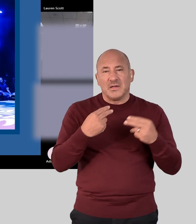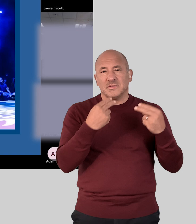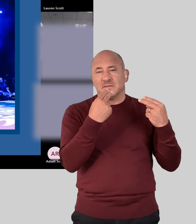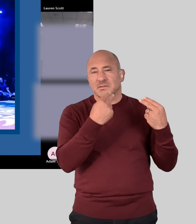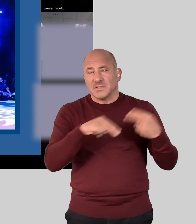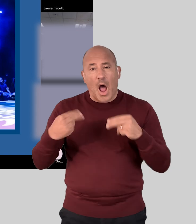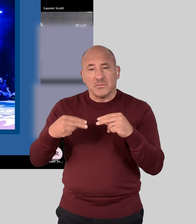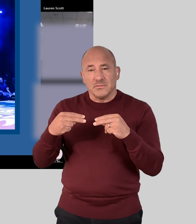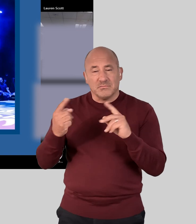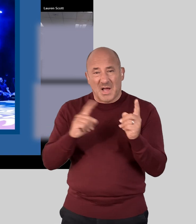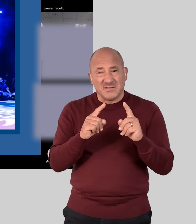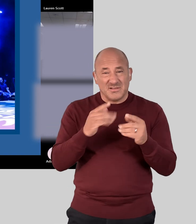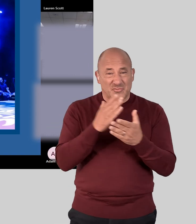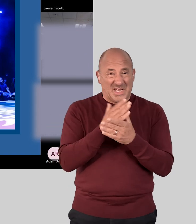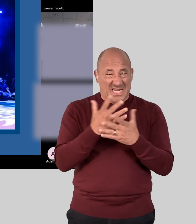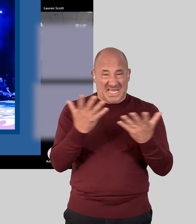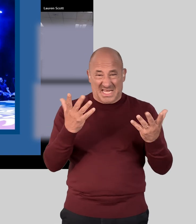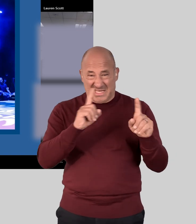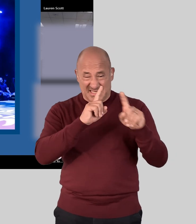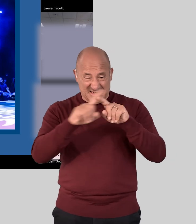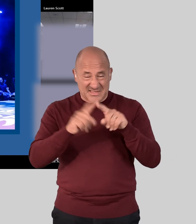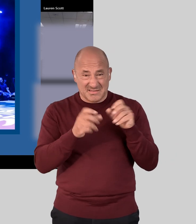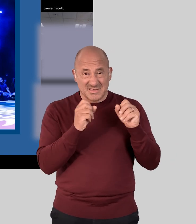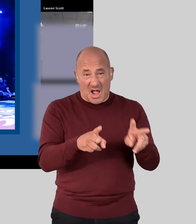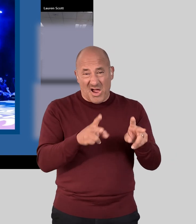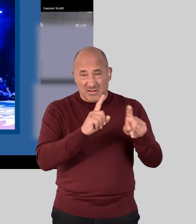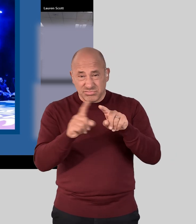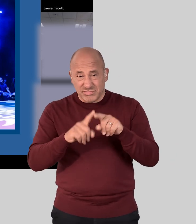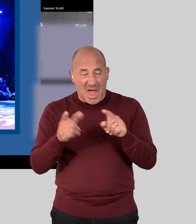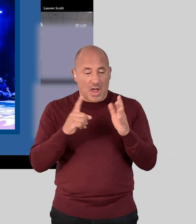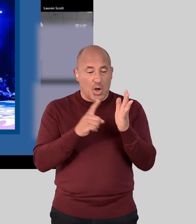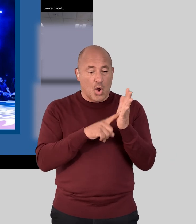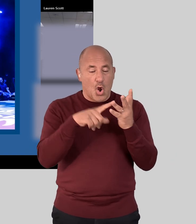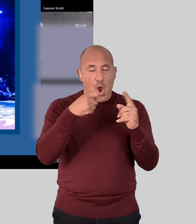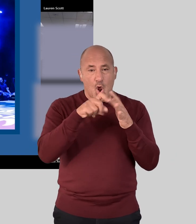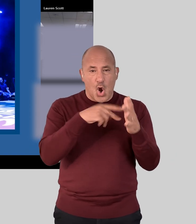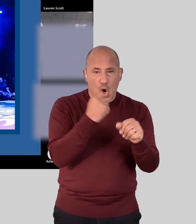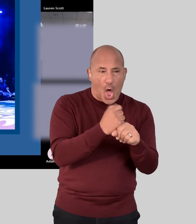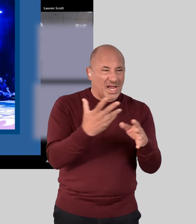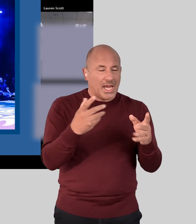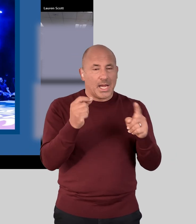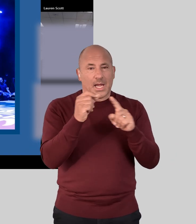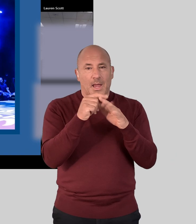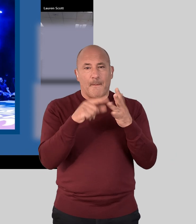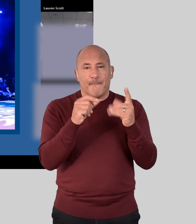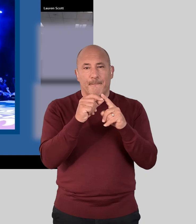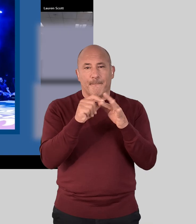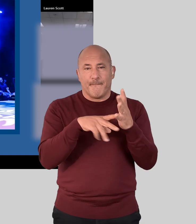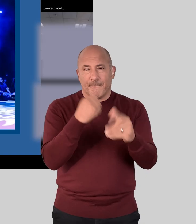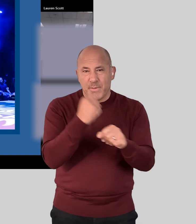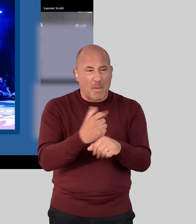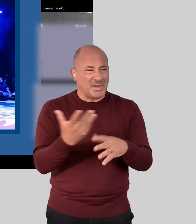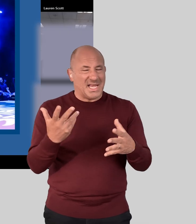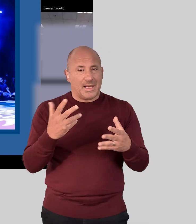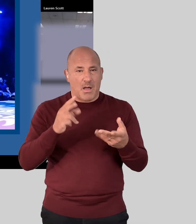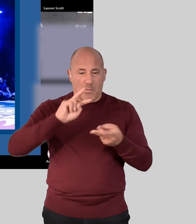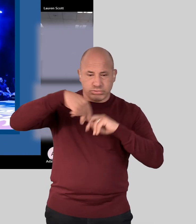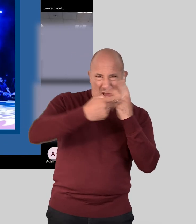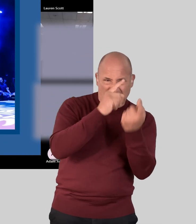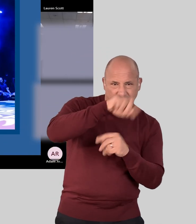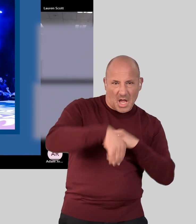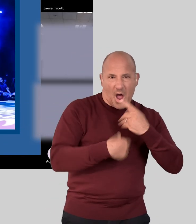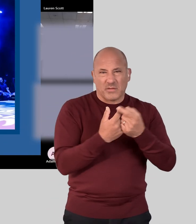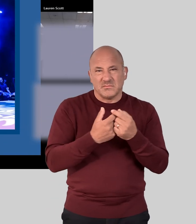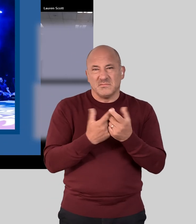call it a battle? So we call it a dance battle, where we basically include all the dance